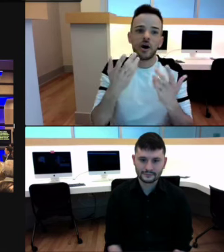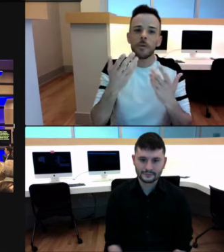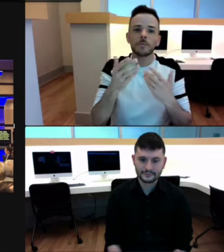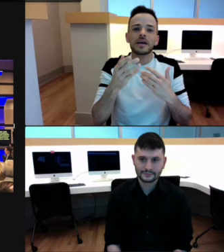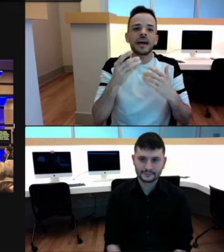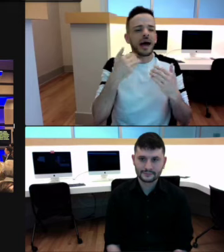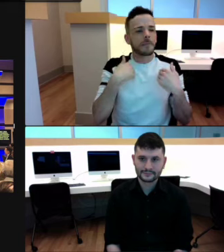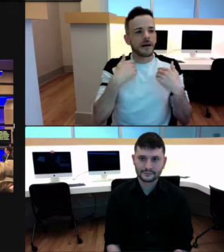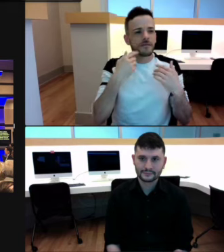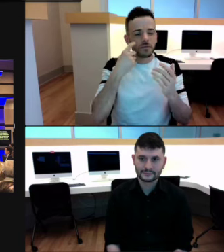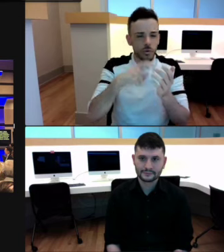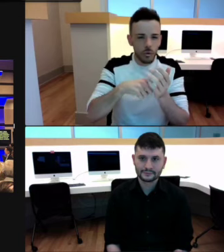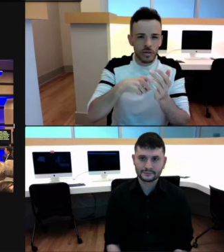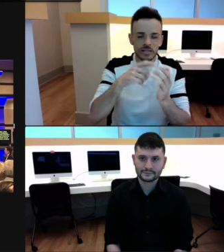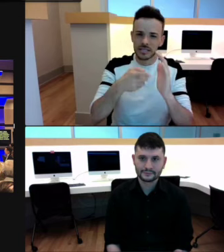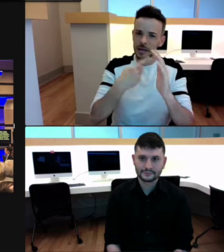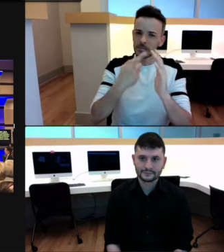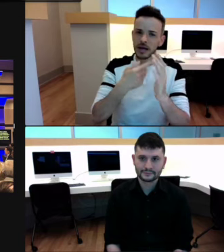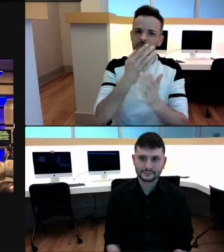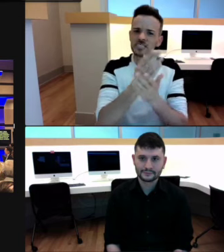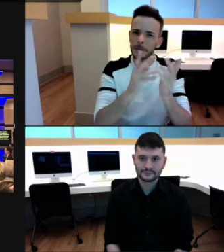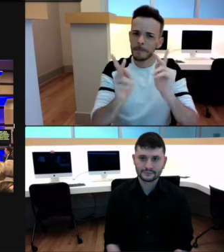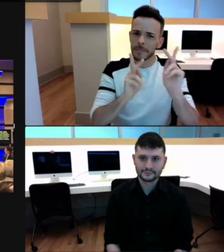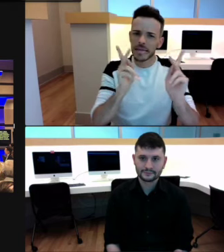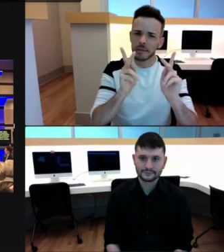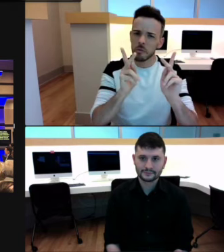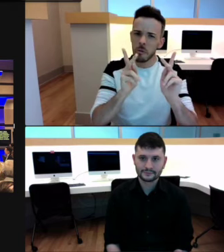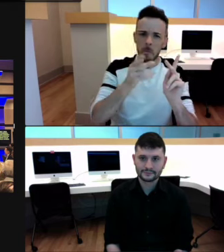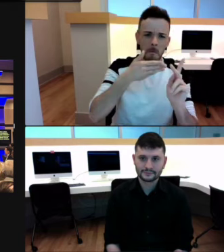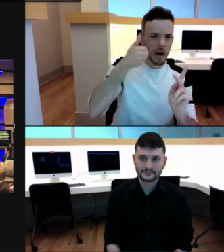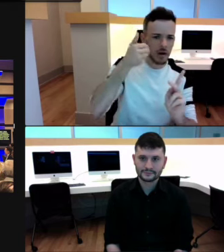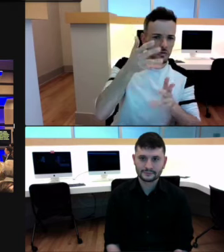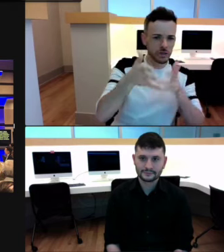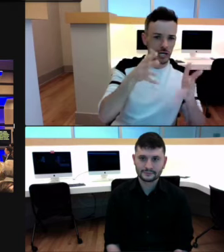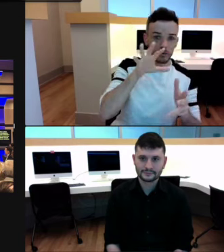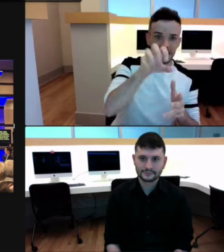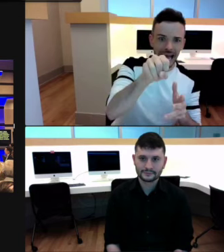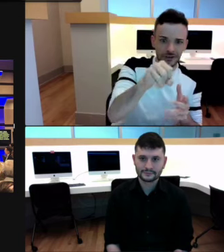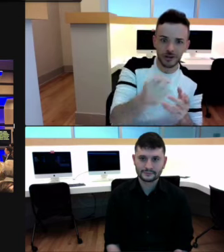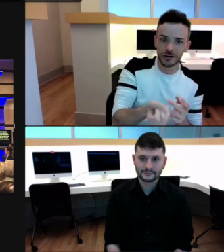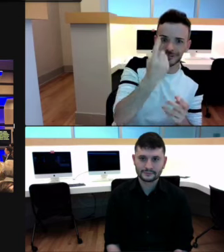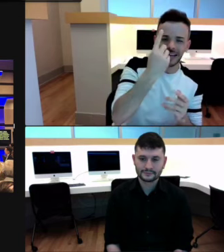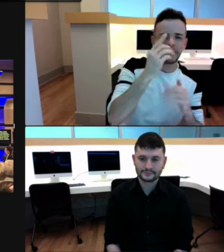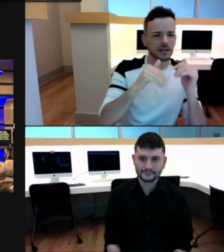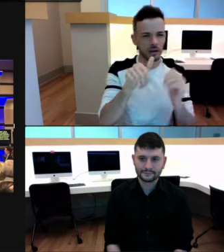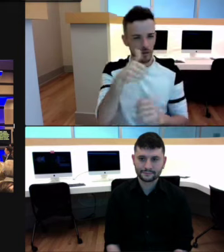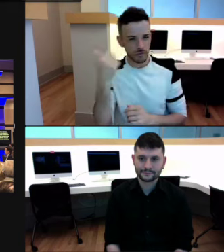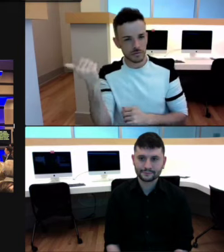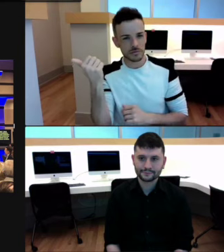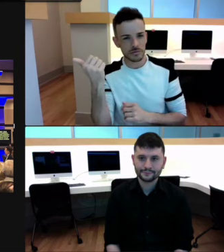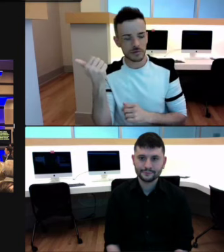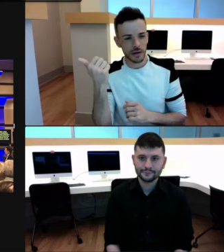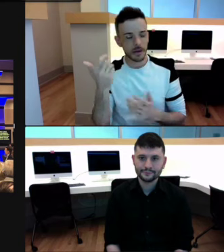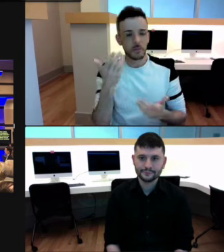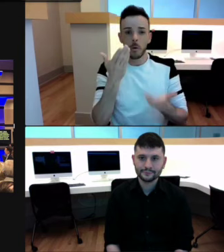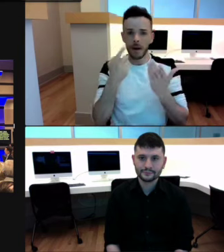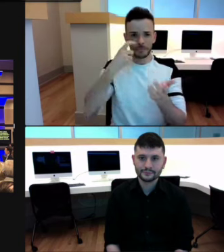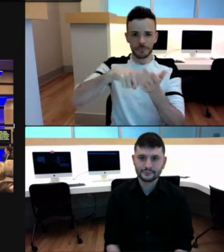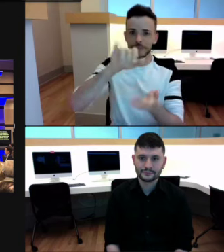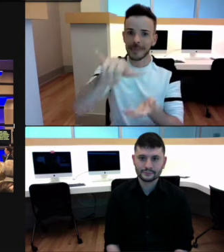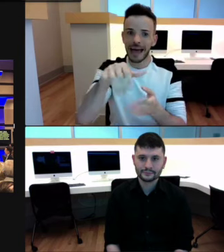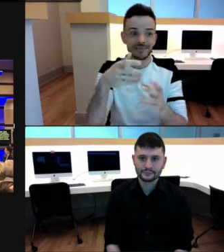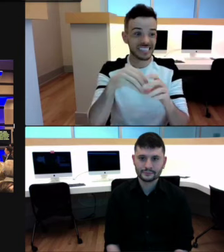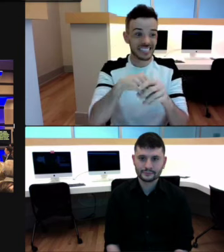gesture. But have you noticed that sometimes some people are better at understanding gestures than others?